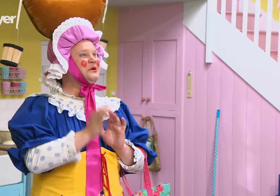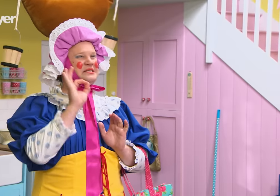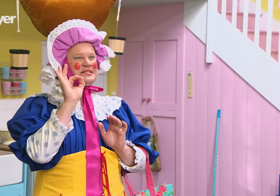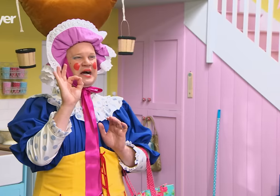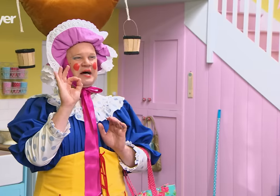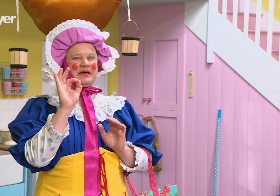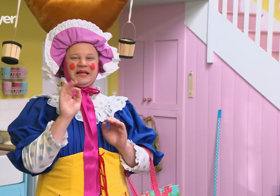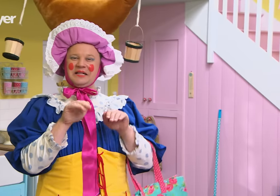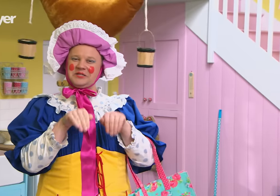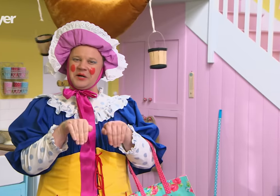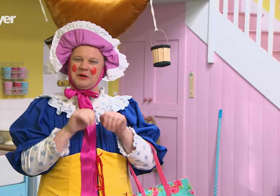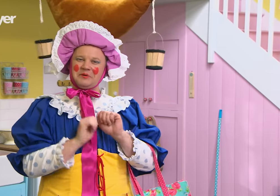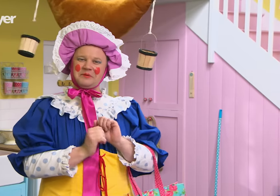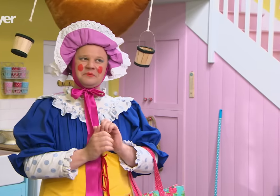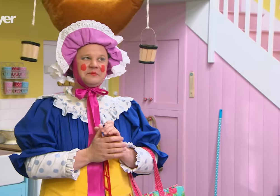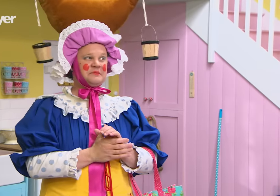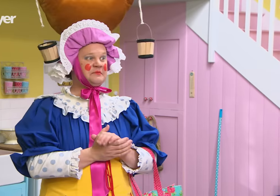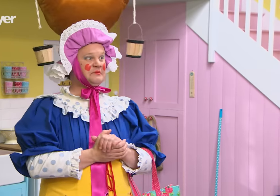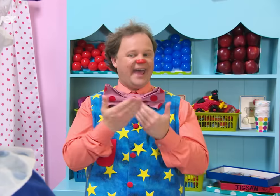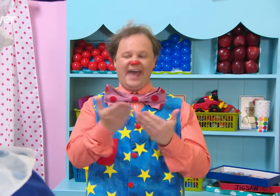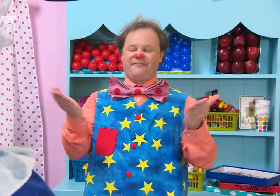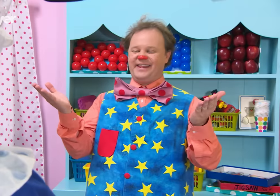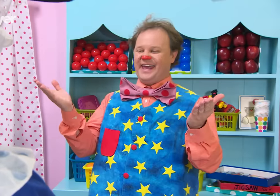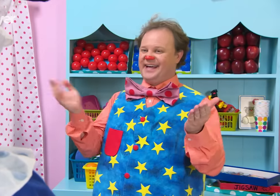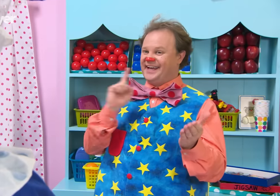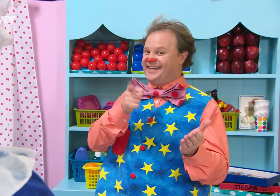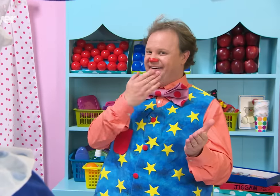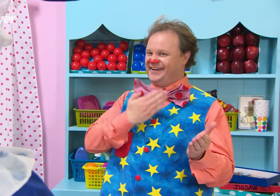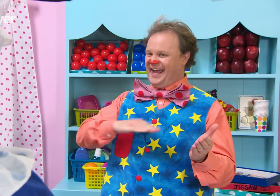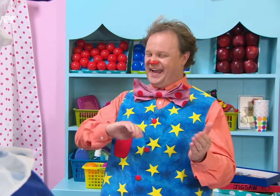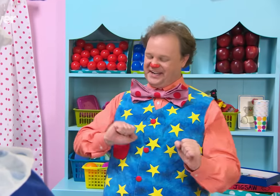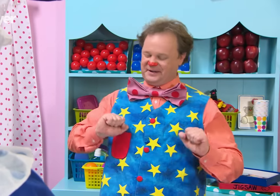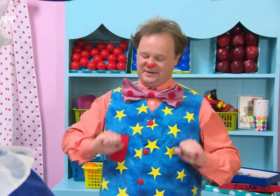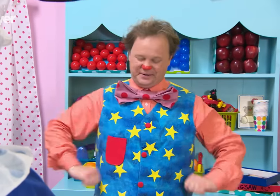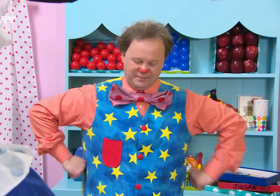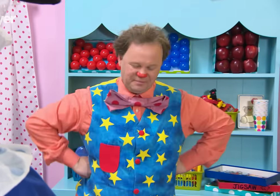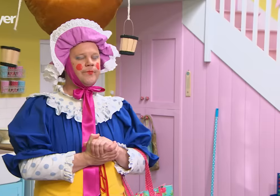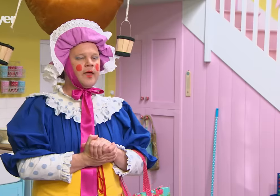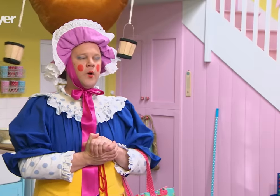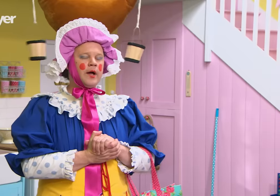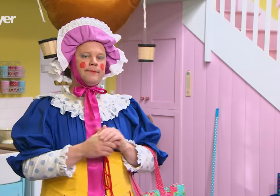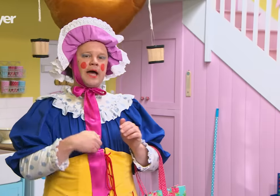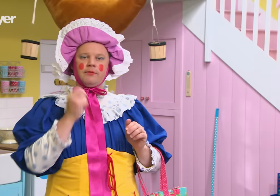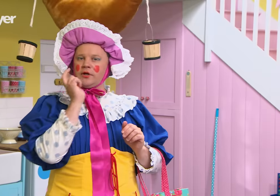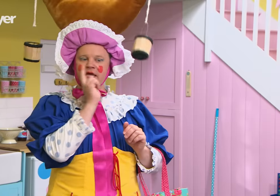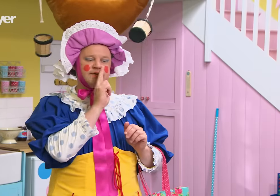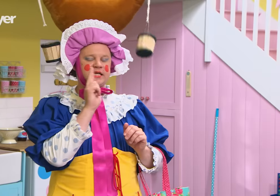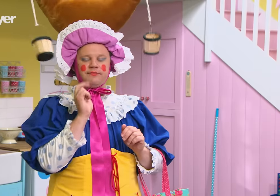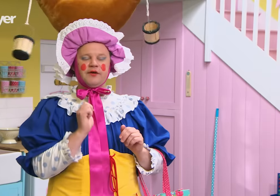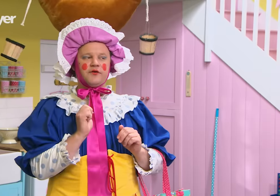What a charming little shop. It has everything that you need. Well, I'm looking for something for